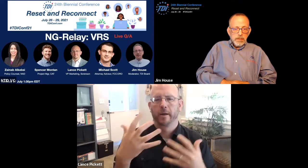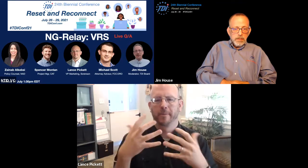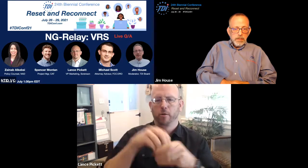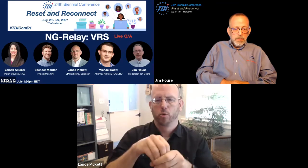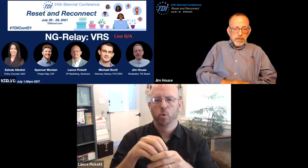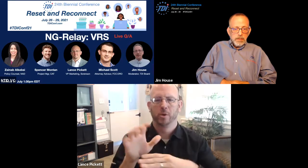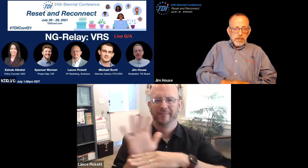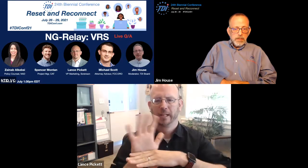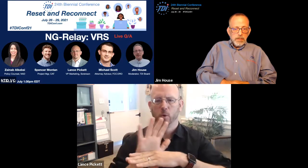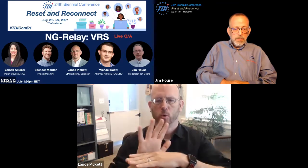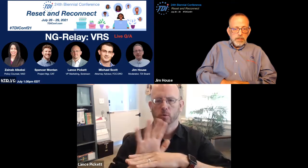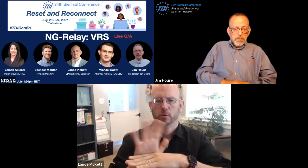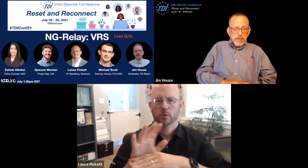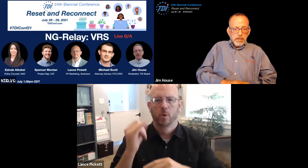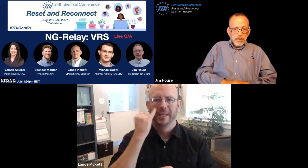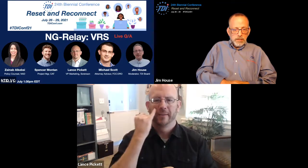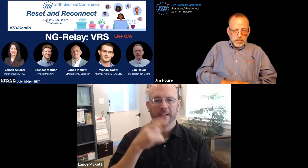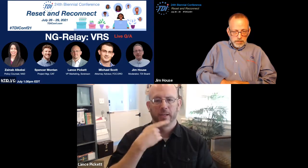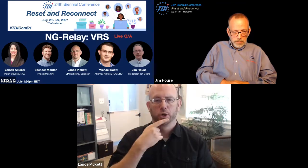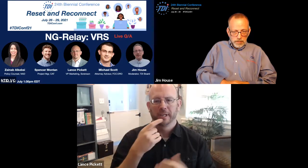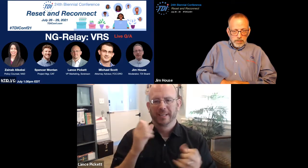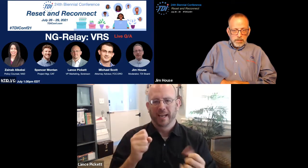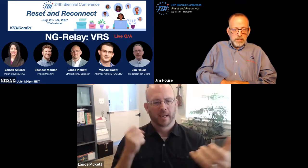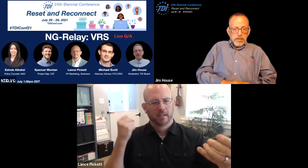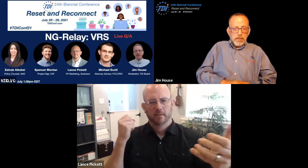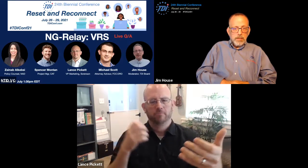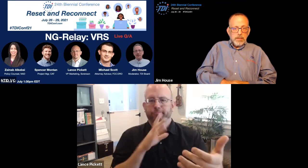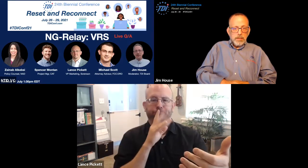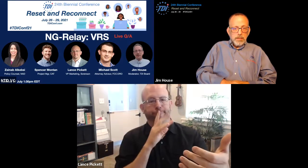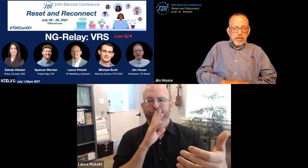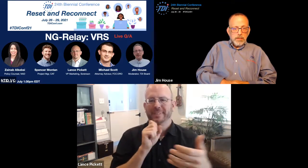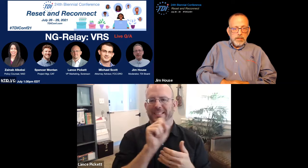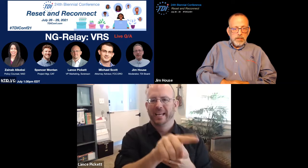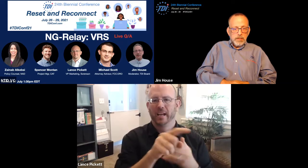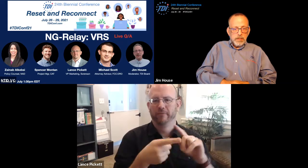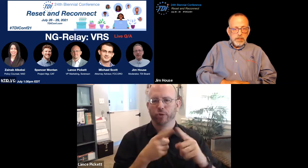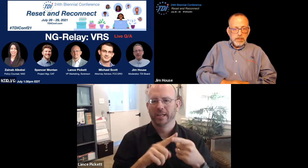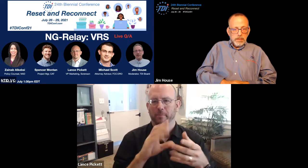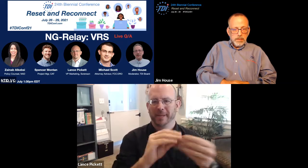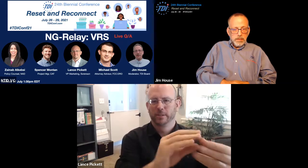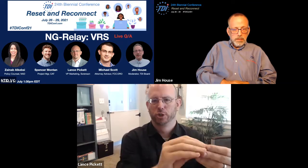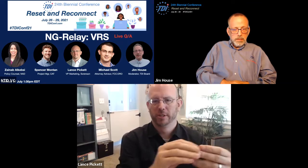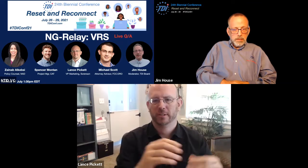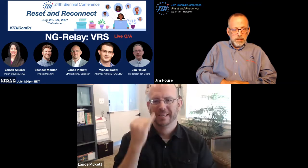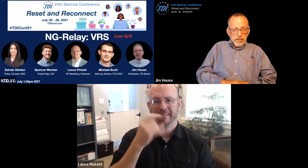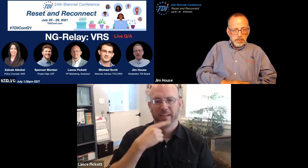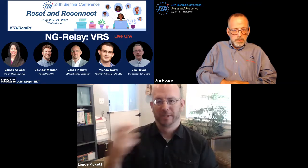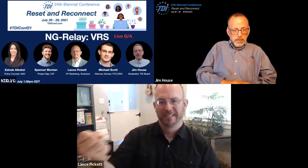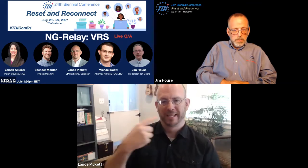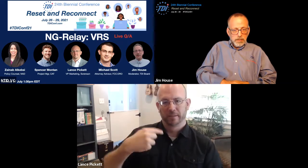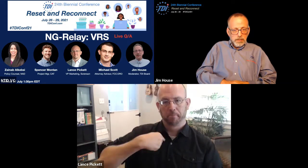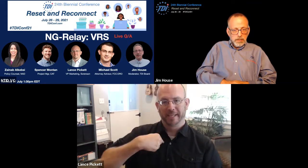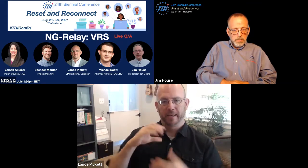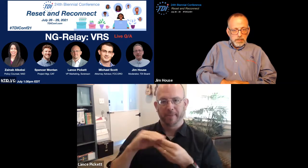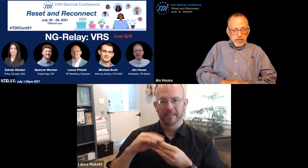WhatsApp? There's a lot of them out there. And how can we incorporate those into video? So, if hearing people can send a video